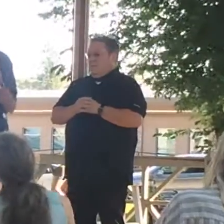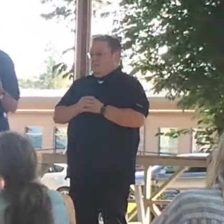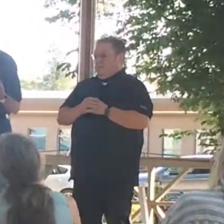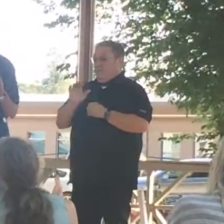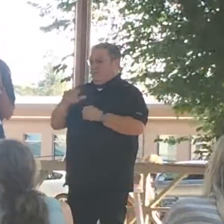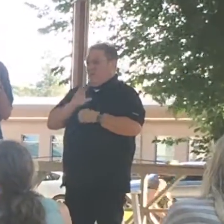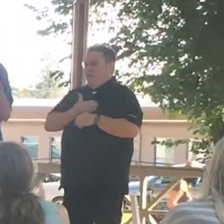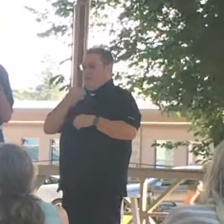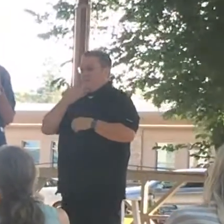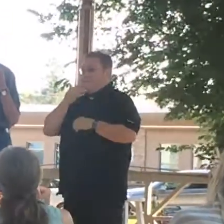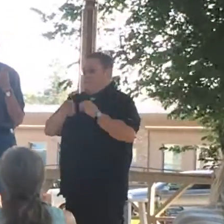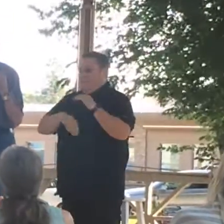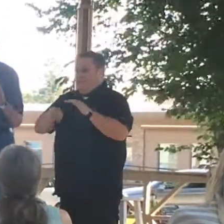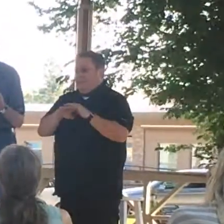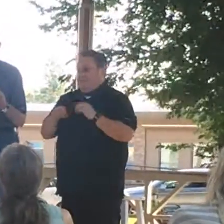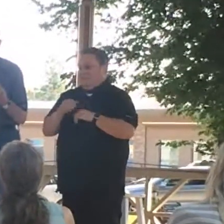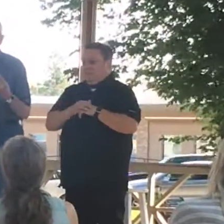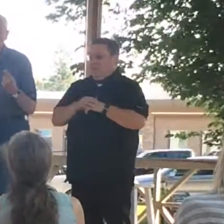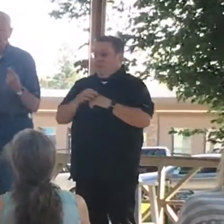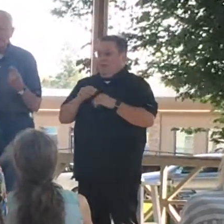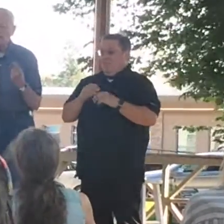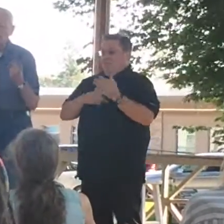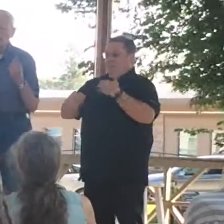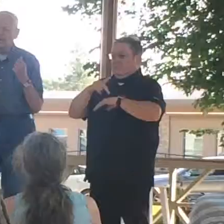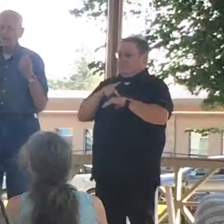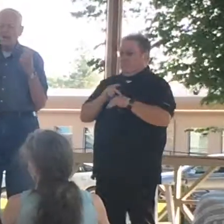that are based on the principles